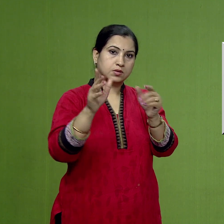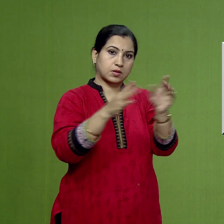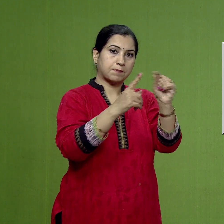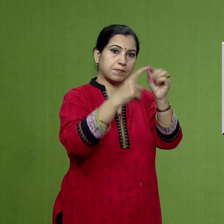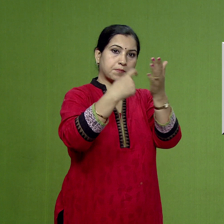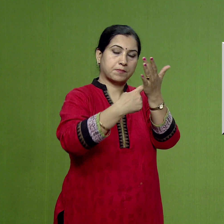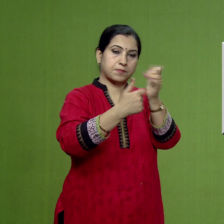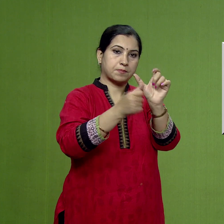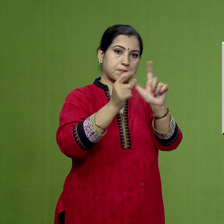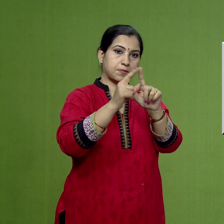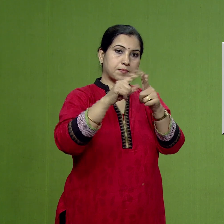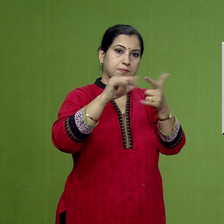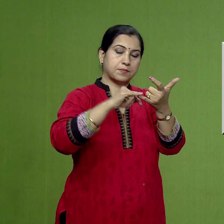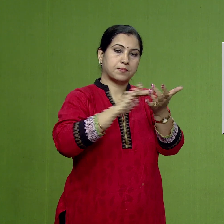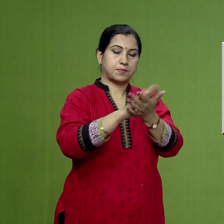and Sikkim.